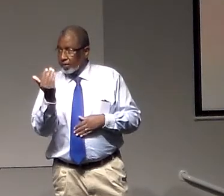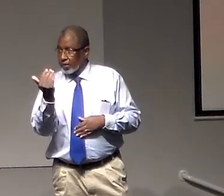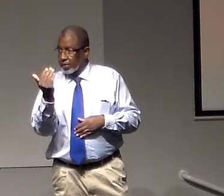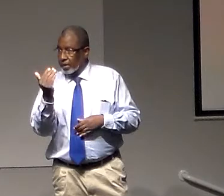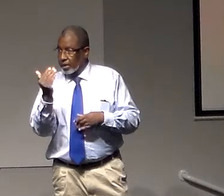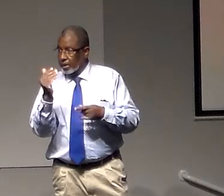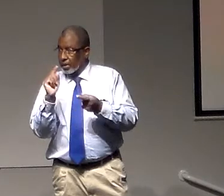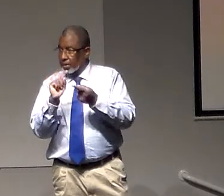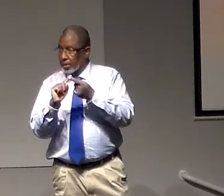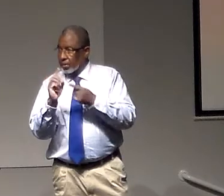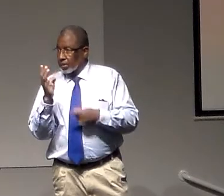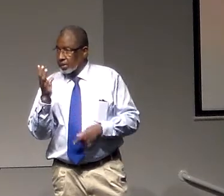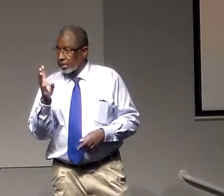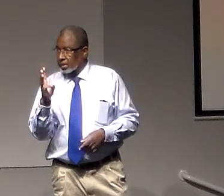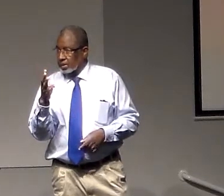15 through 16.